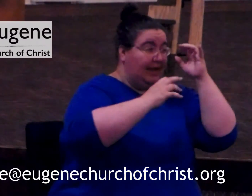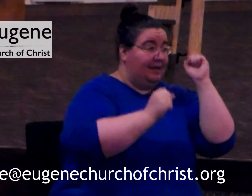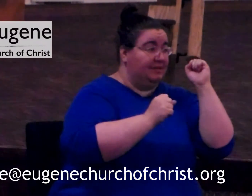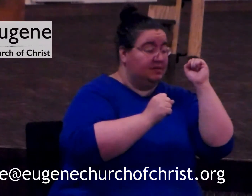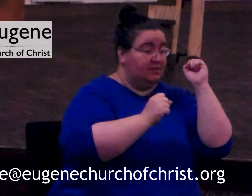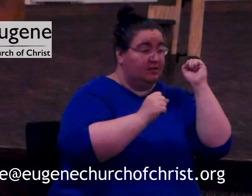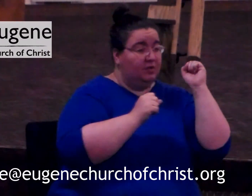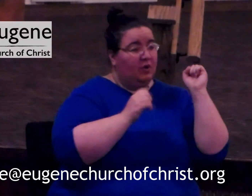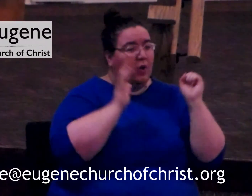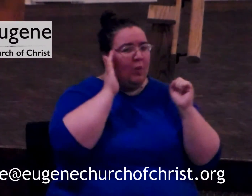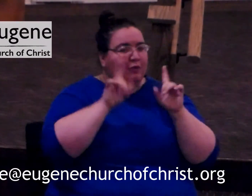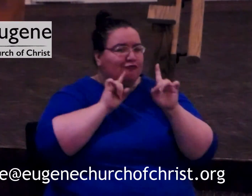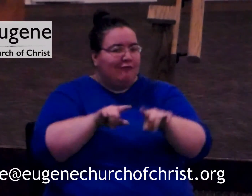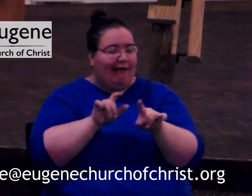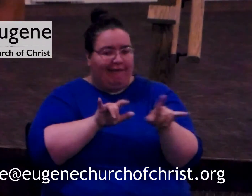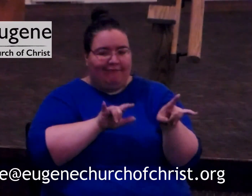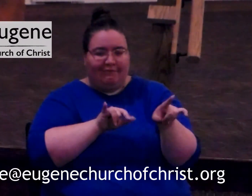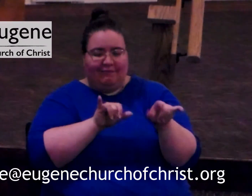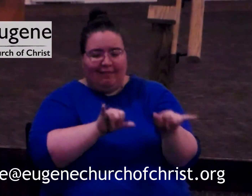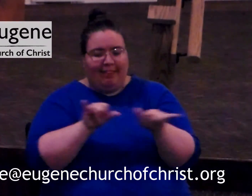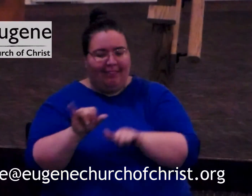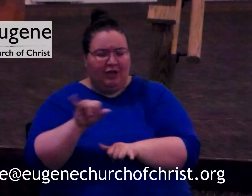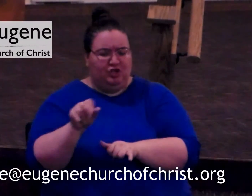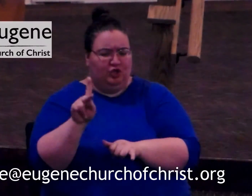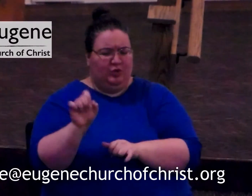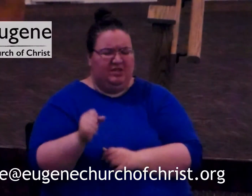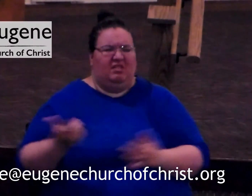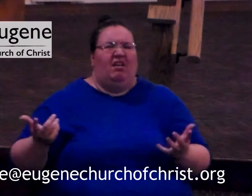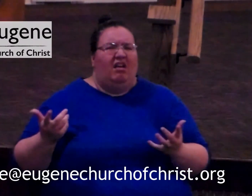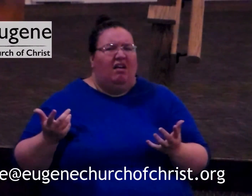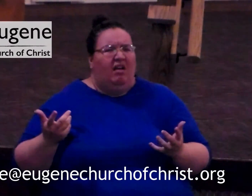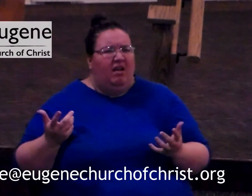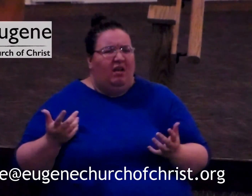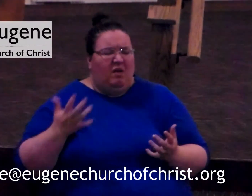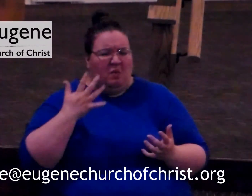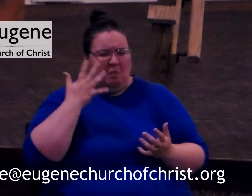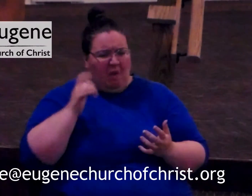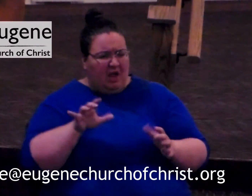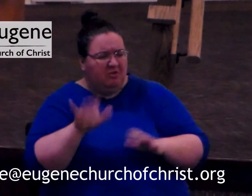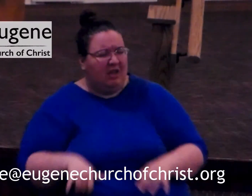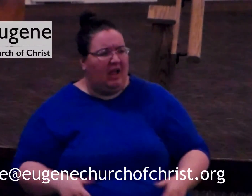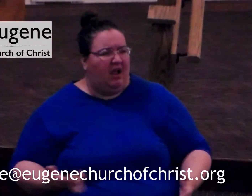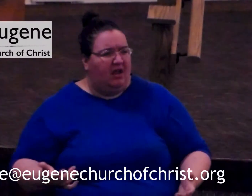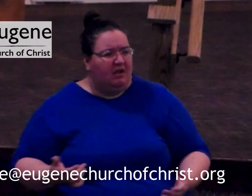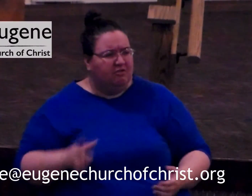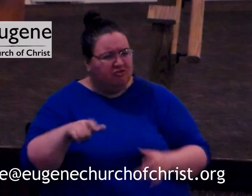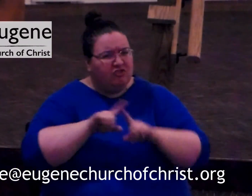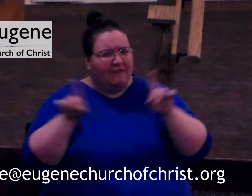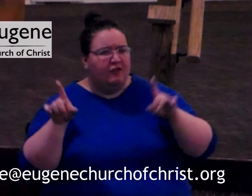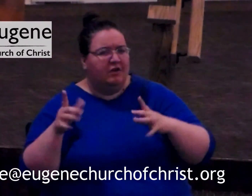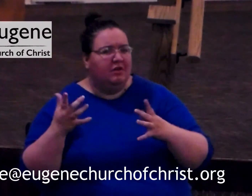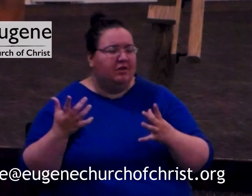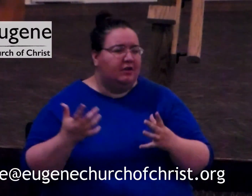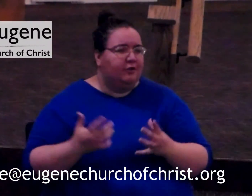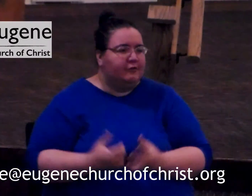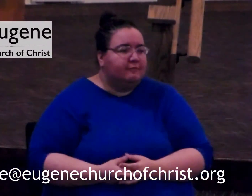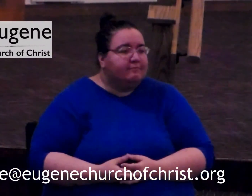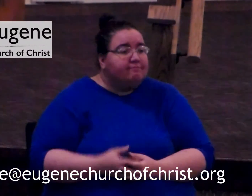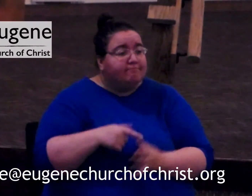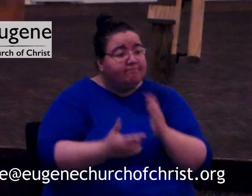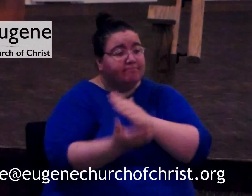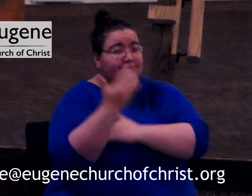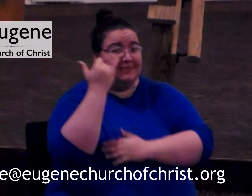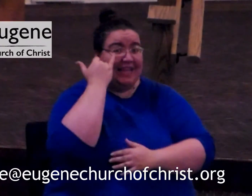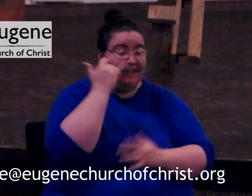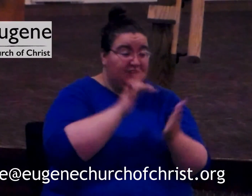the Judas who questions what's going on? This morning, if he is far from you, then this is a time to get